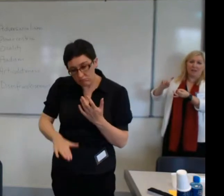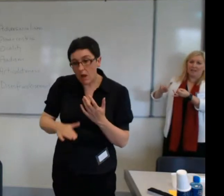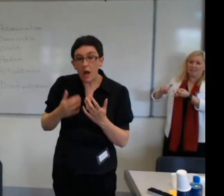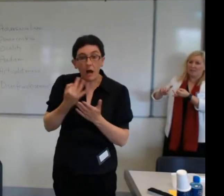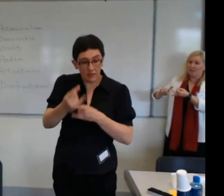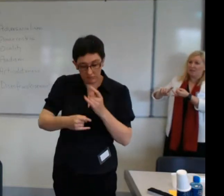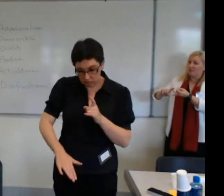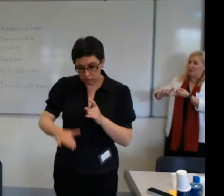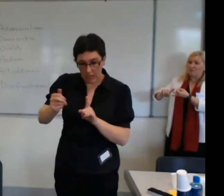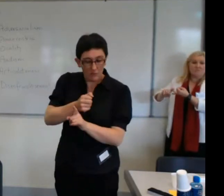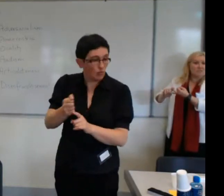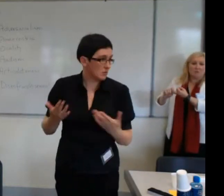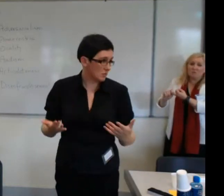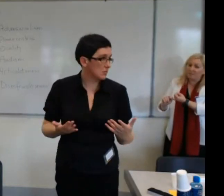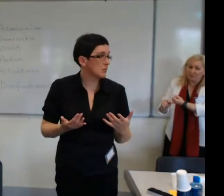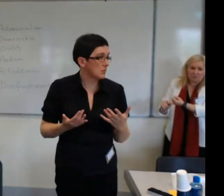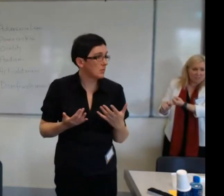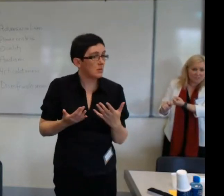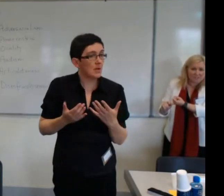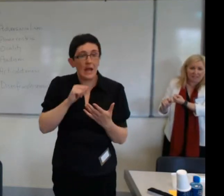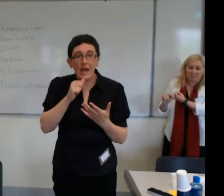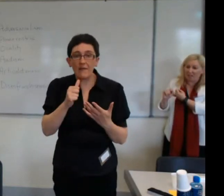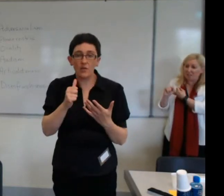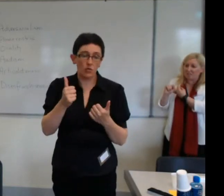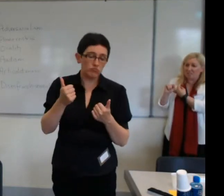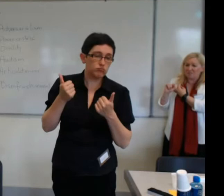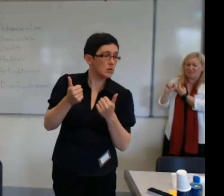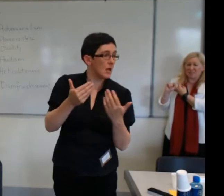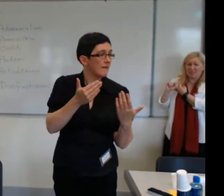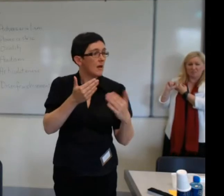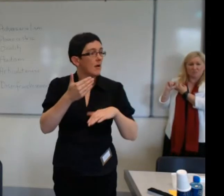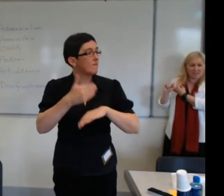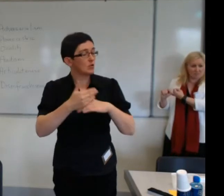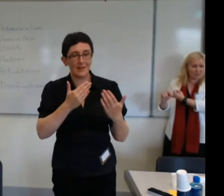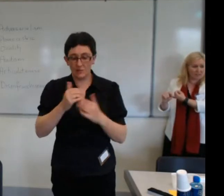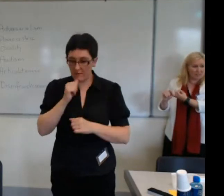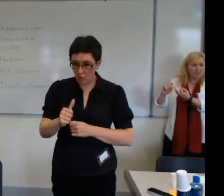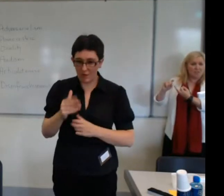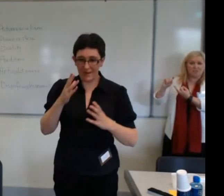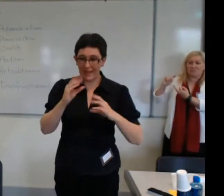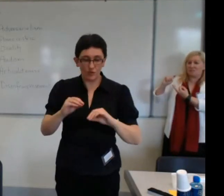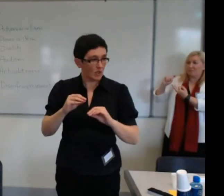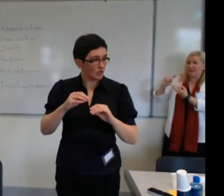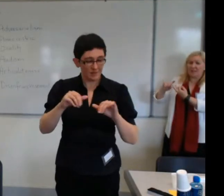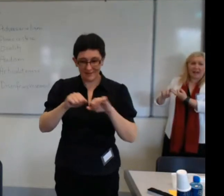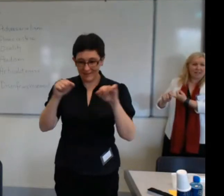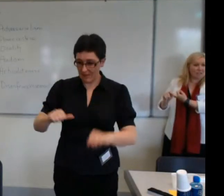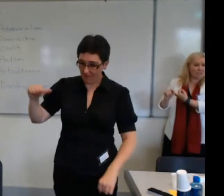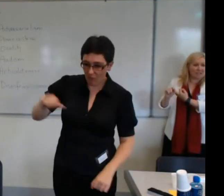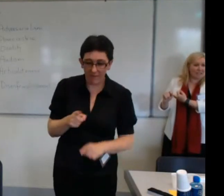had, they don't have functional literacy. The education system has failed them desperately. There's been a lack of